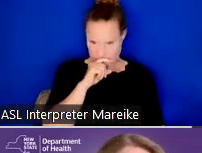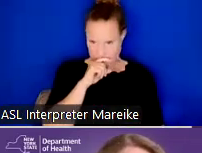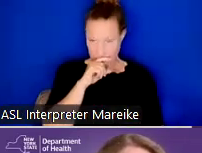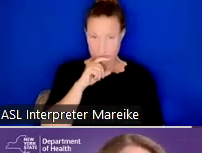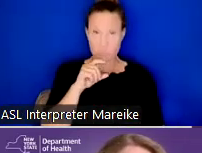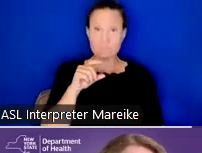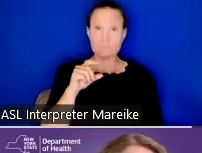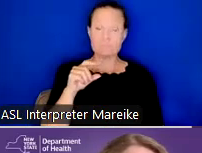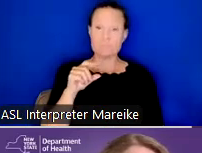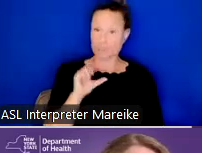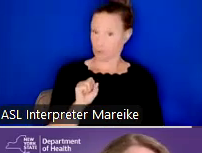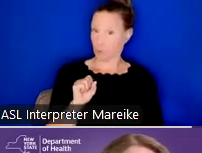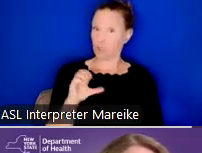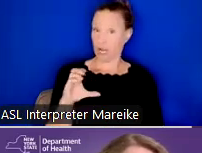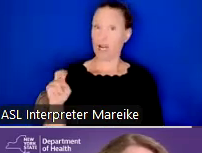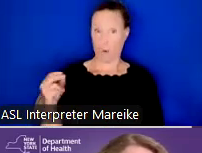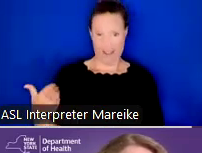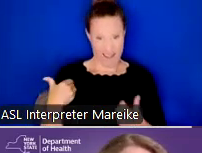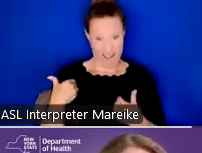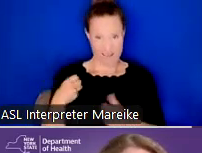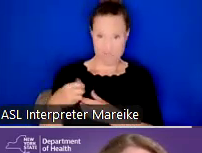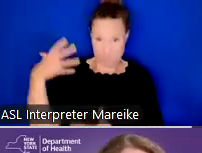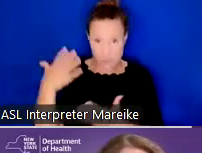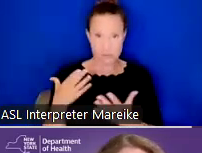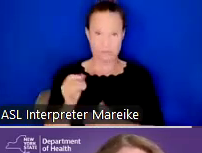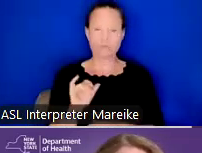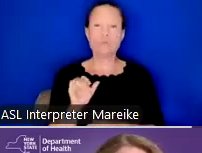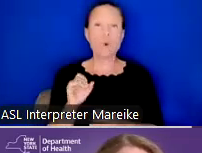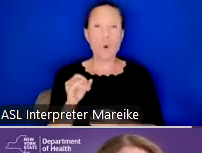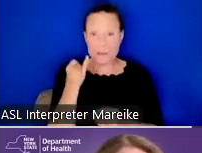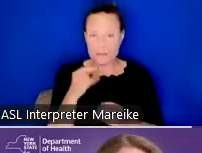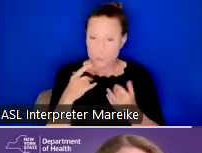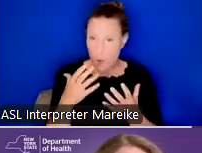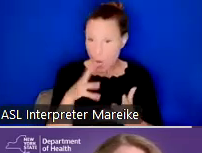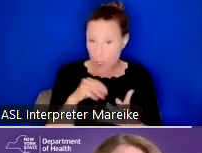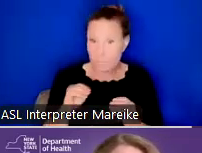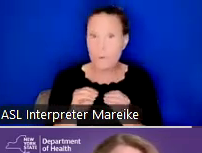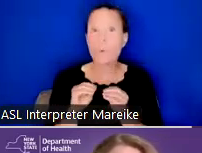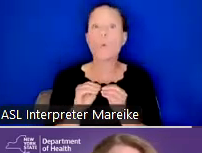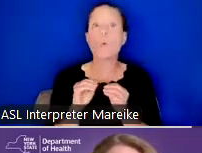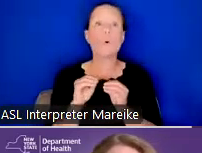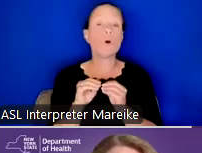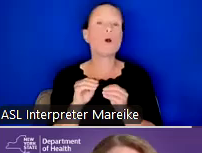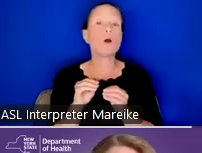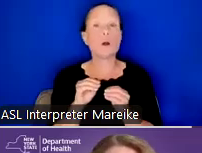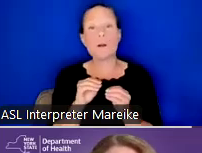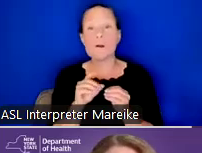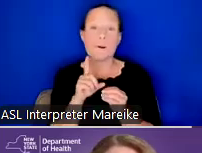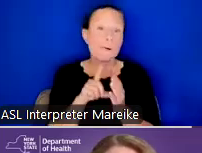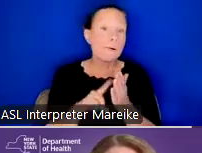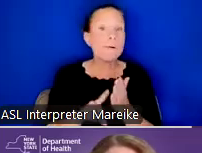care networks. So if you're interested in digging in on more information, or you want to see